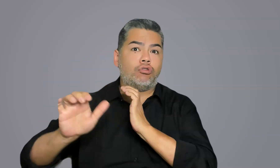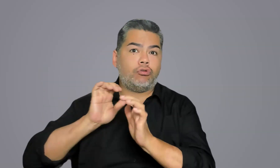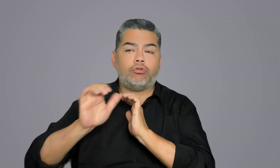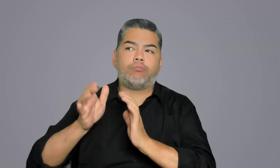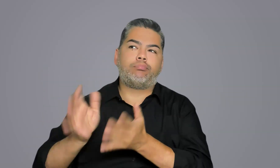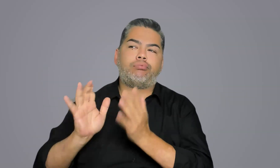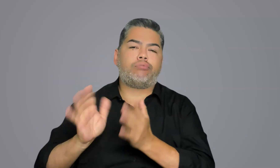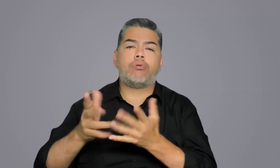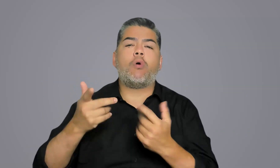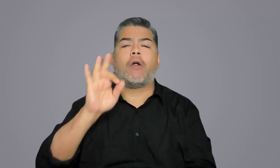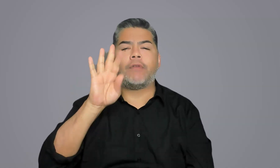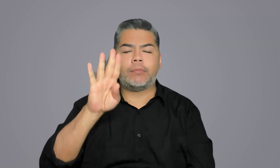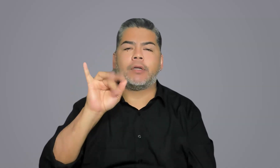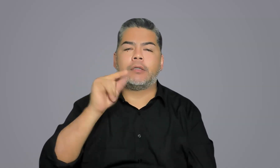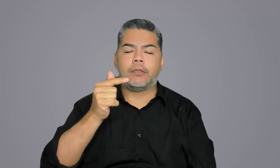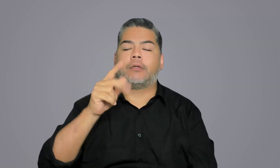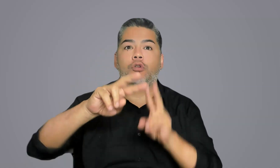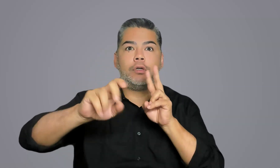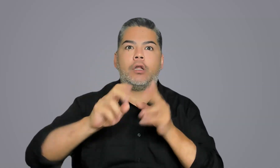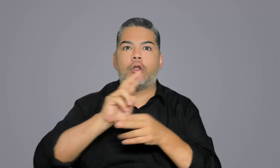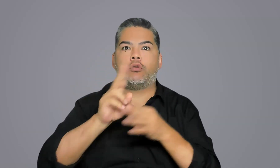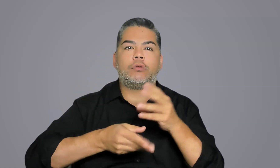or on social media using the hashtag